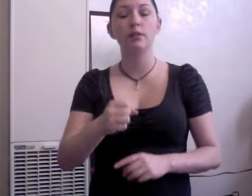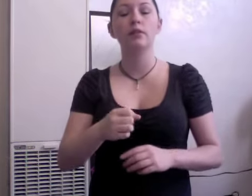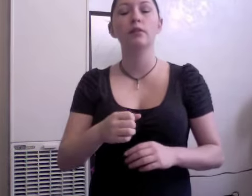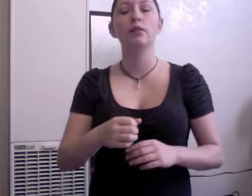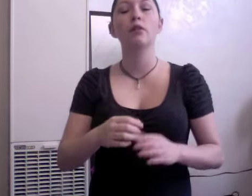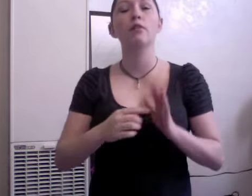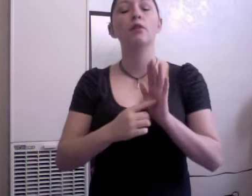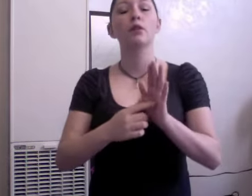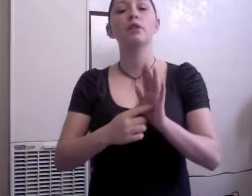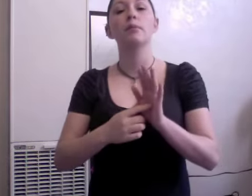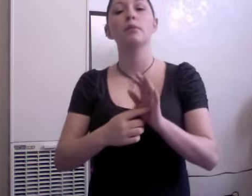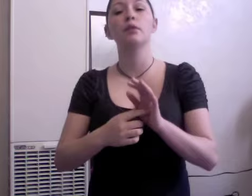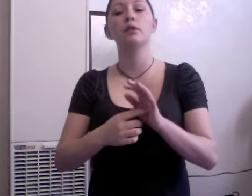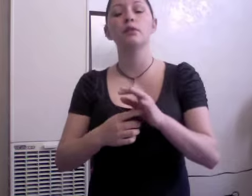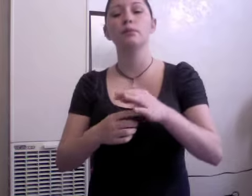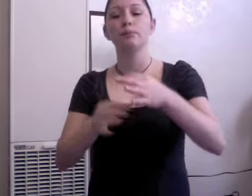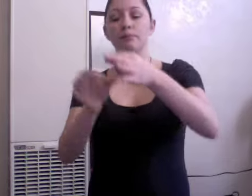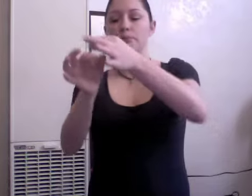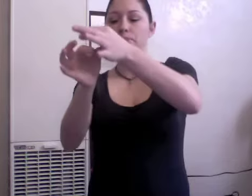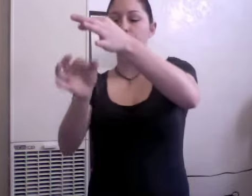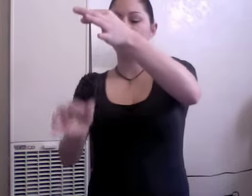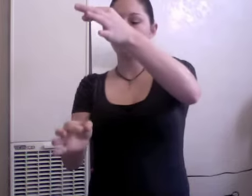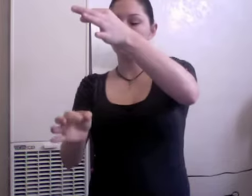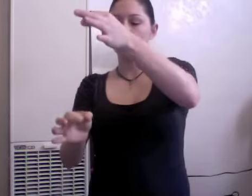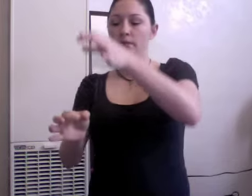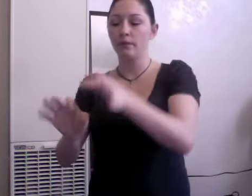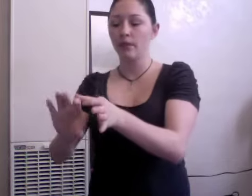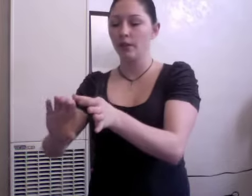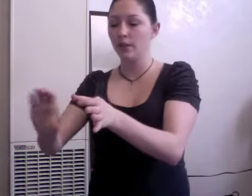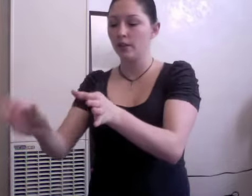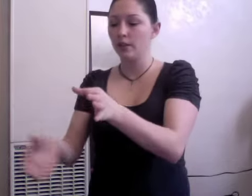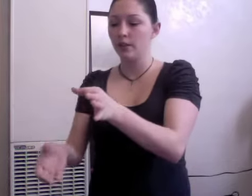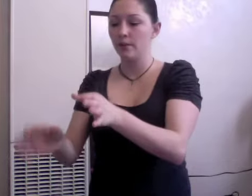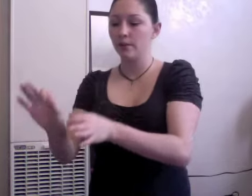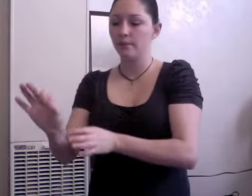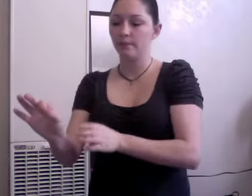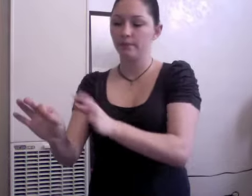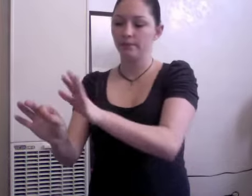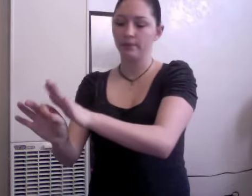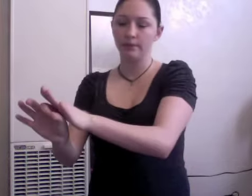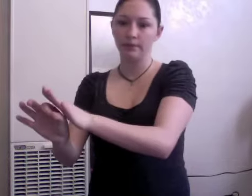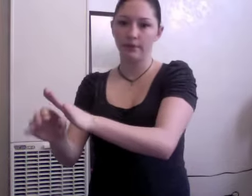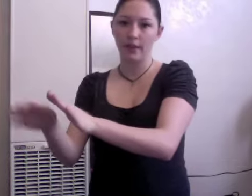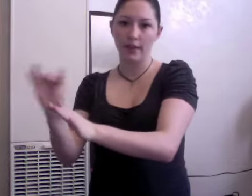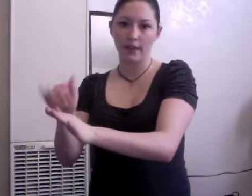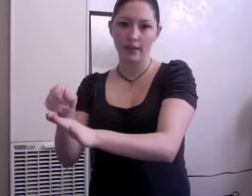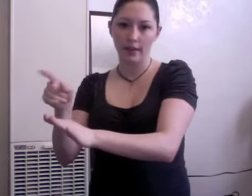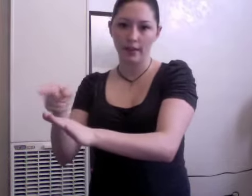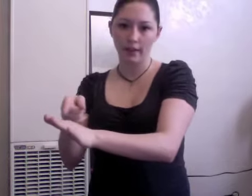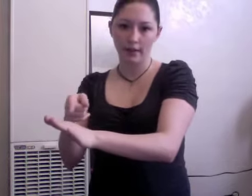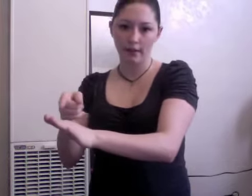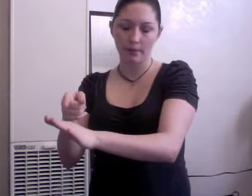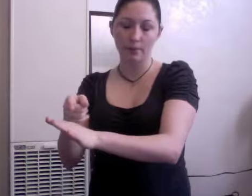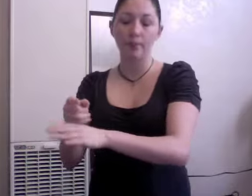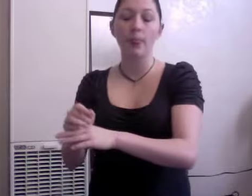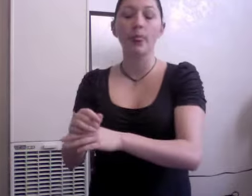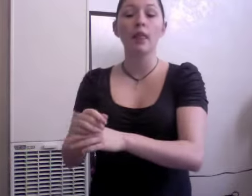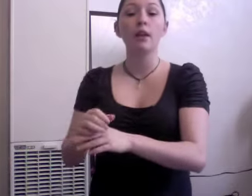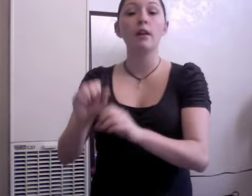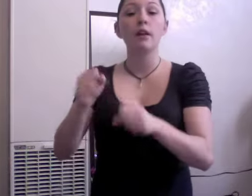and your stomach, right? And now, of course, you want food to go from your esophagus to stomach. So it's not necessarily to keep